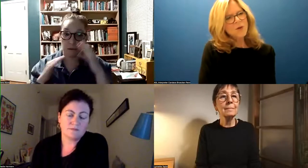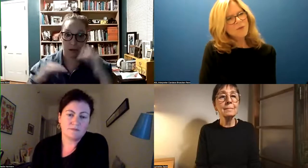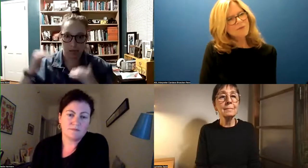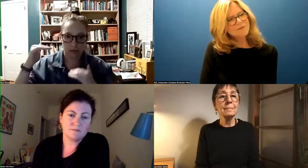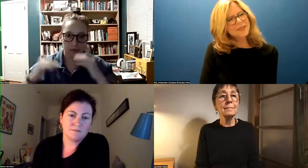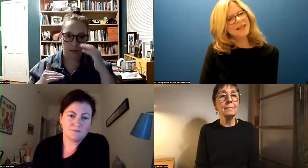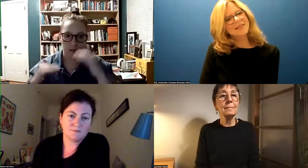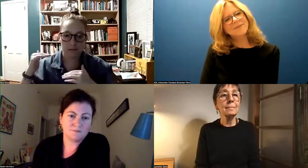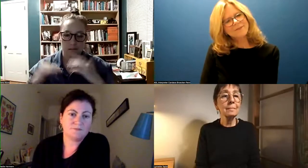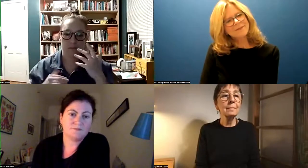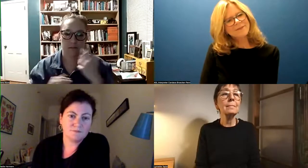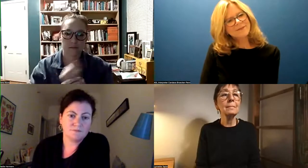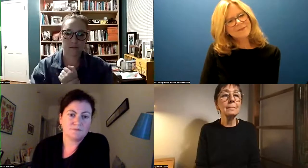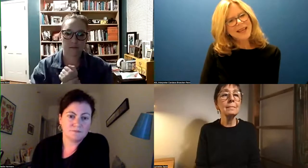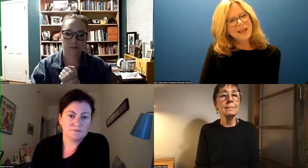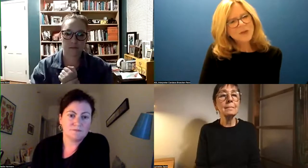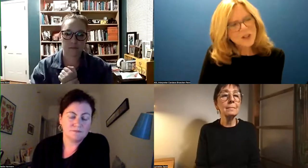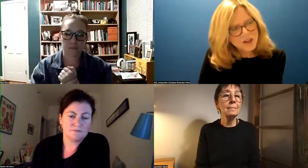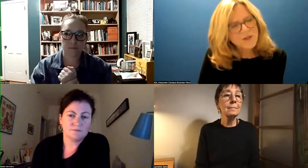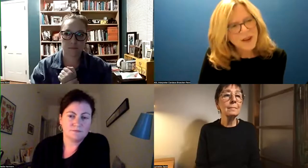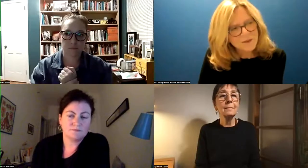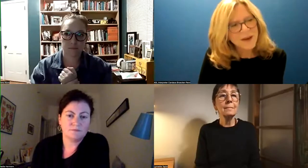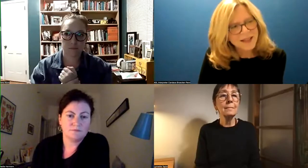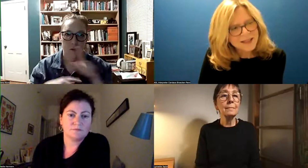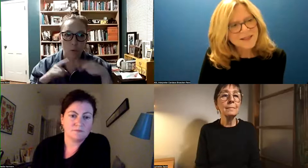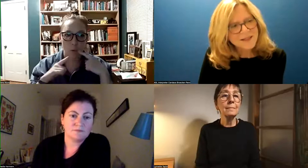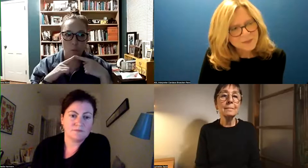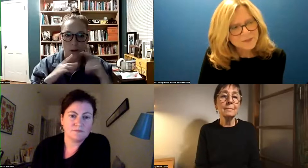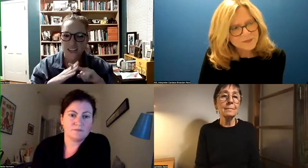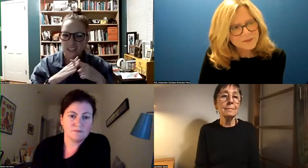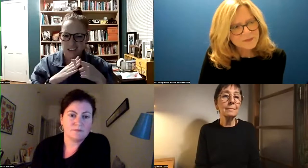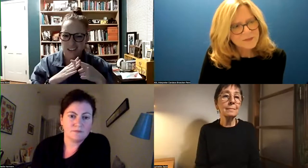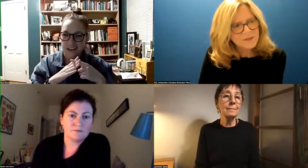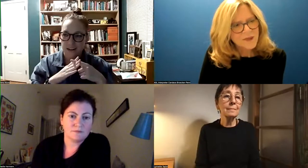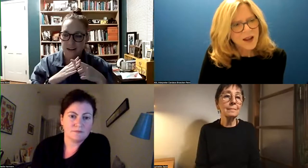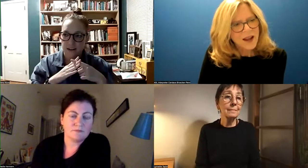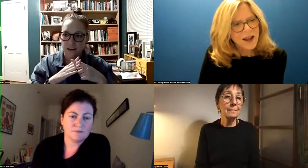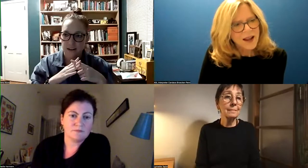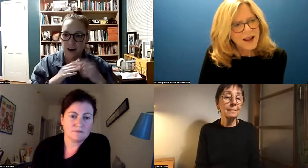So, yes, it was searching for that balance.